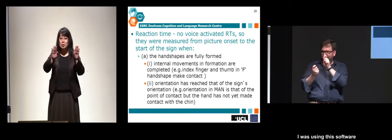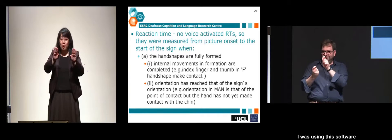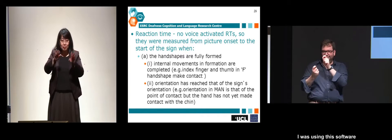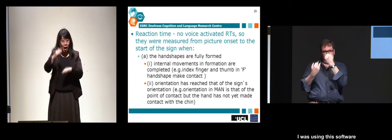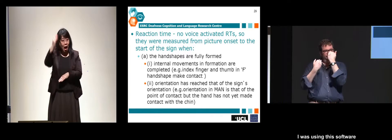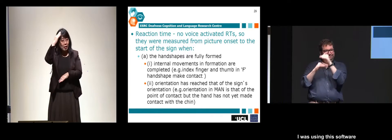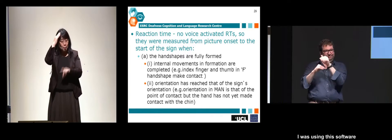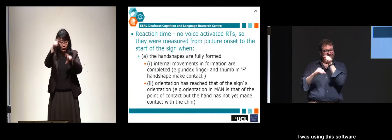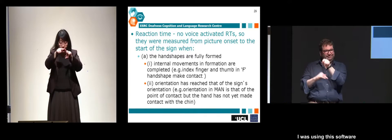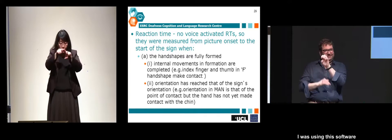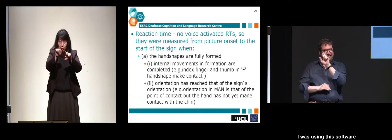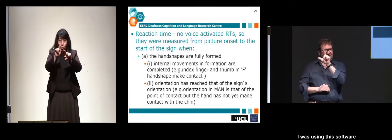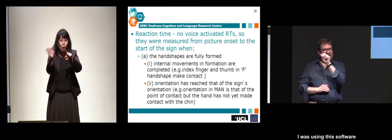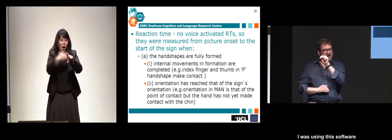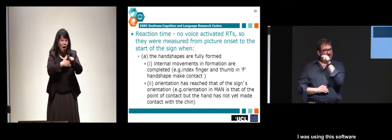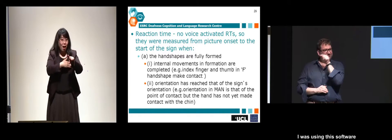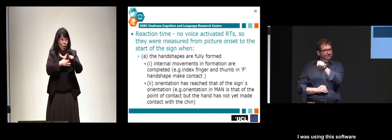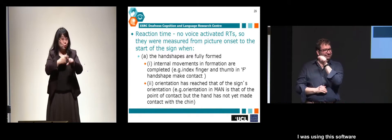called Elan,